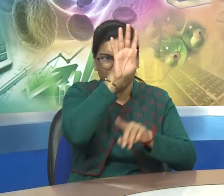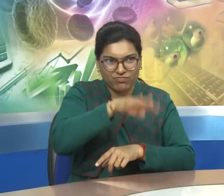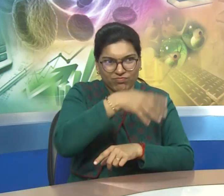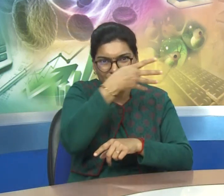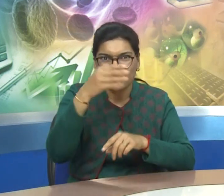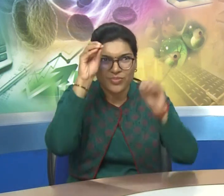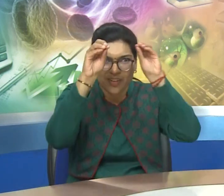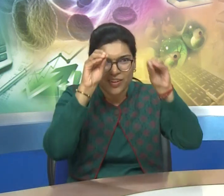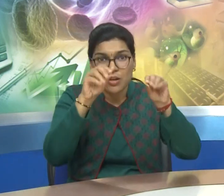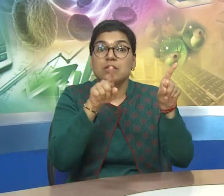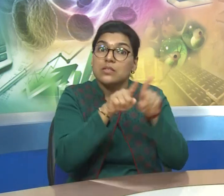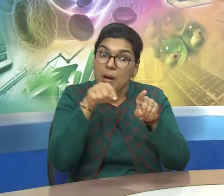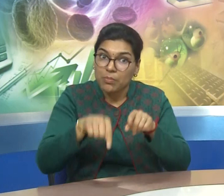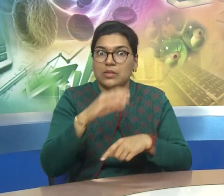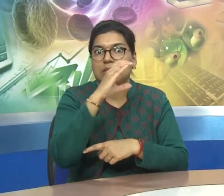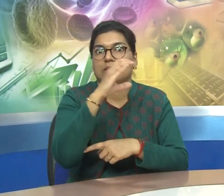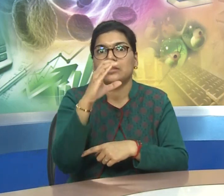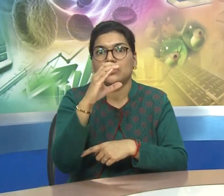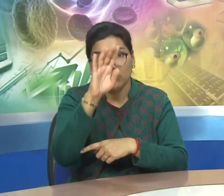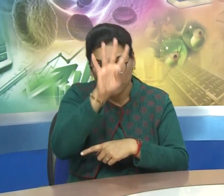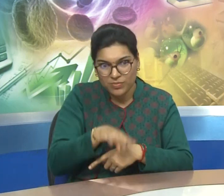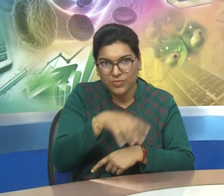consists of certain standard unit schedule.